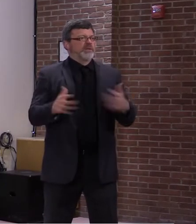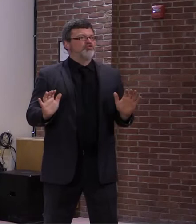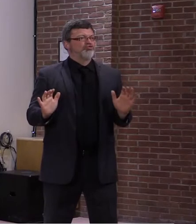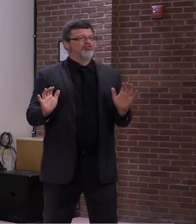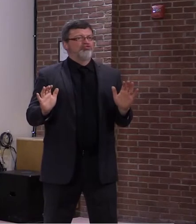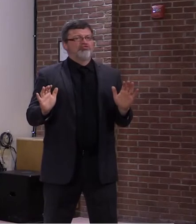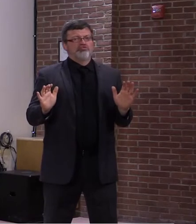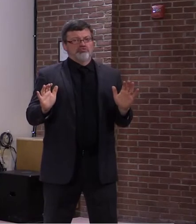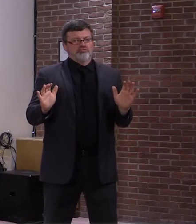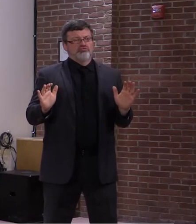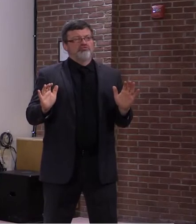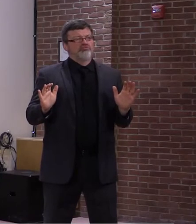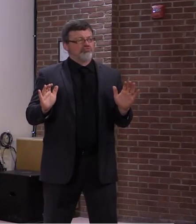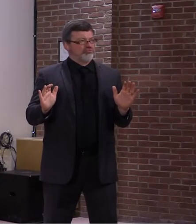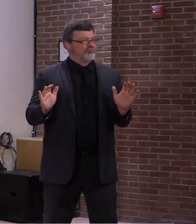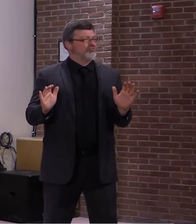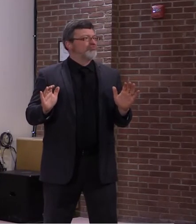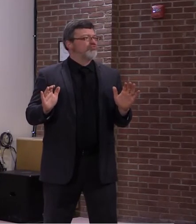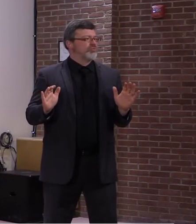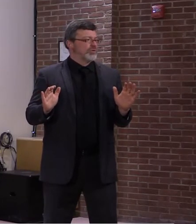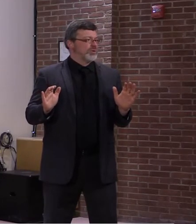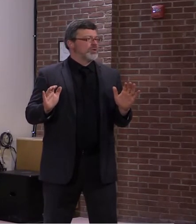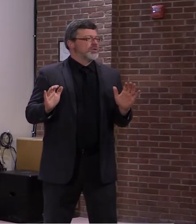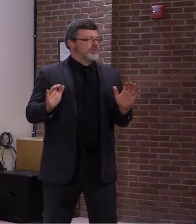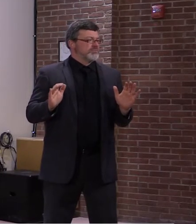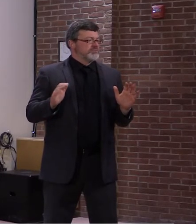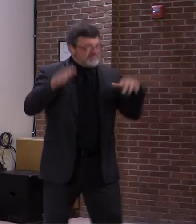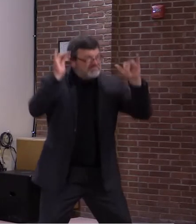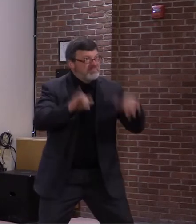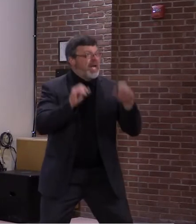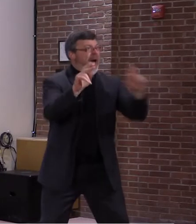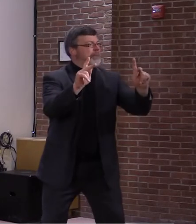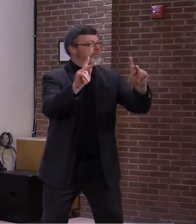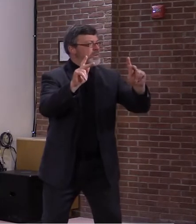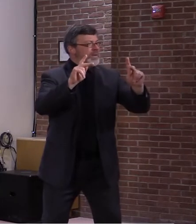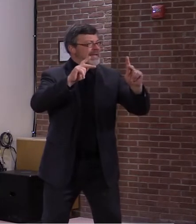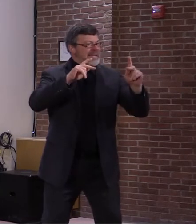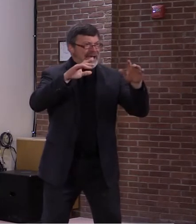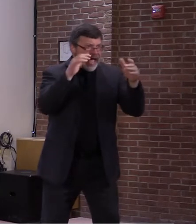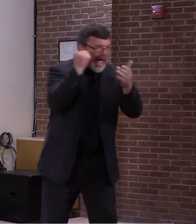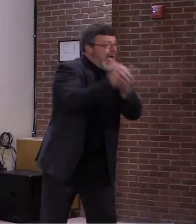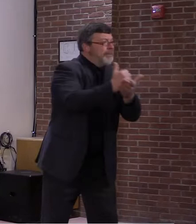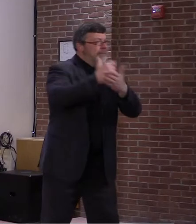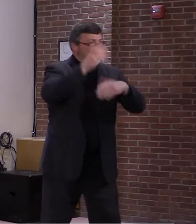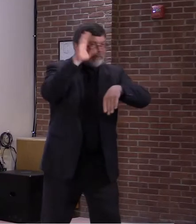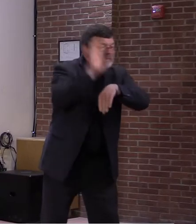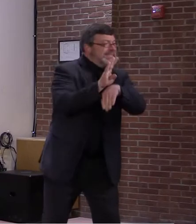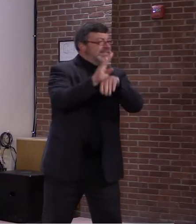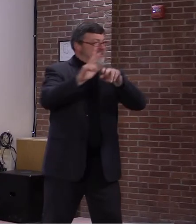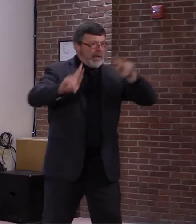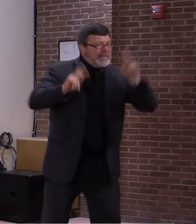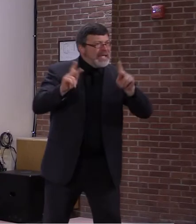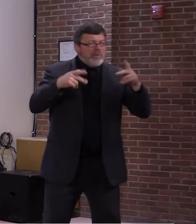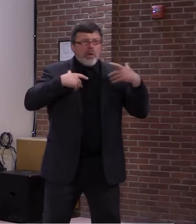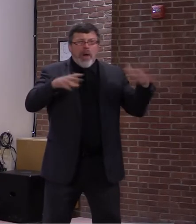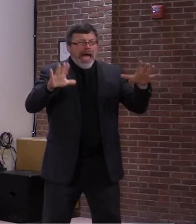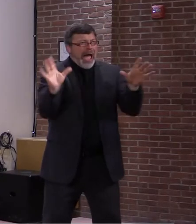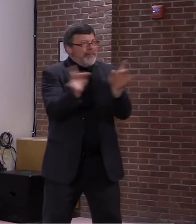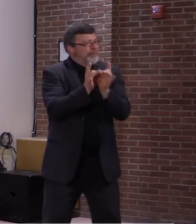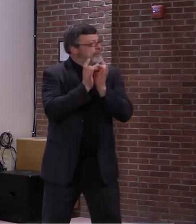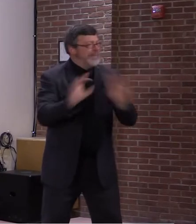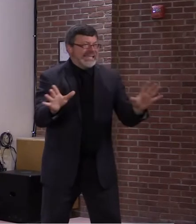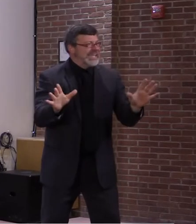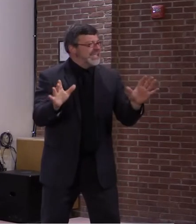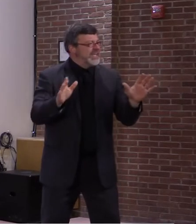an opportunity to help our communities, our small businesses, get important recovery projects over the finish line. We'll